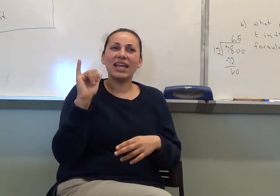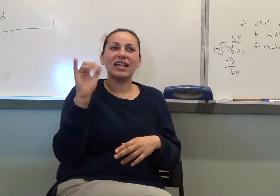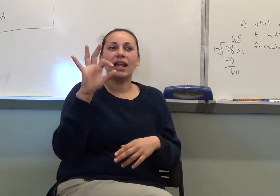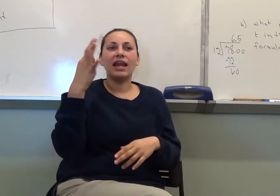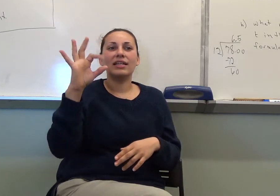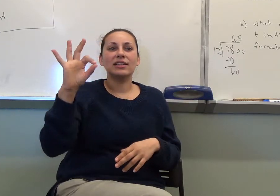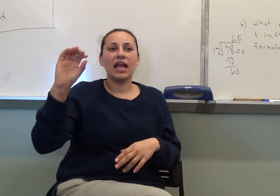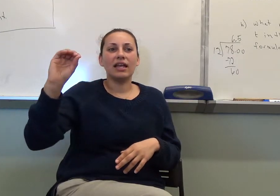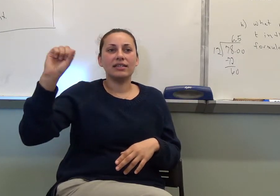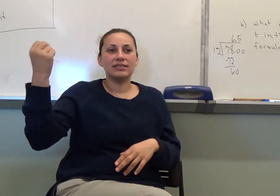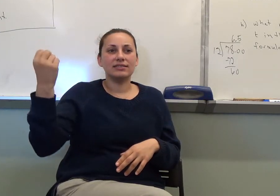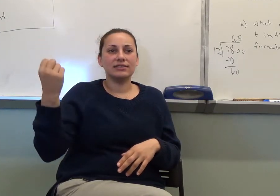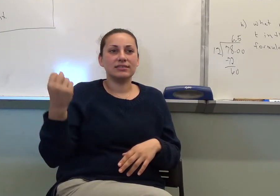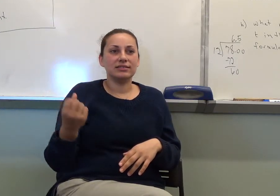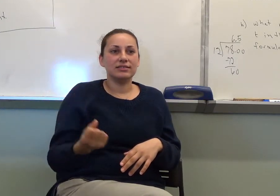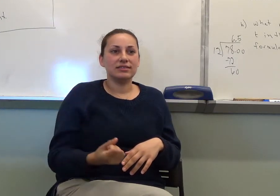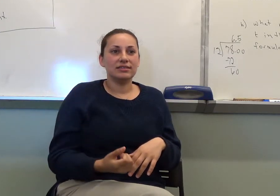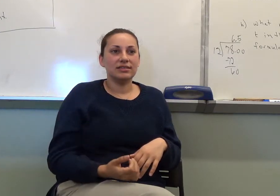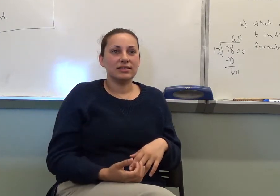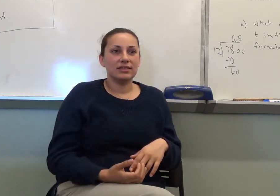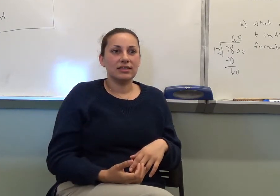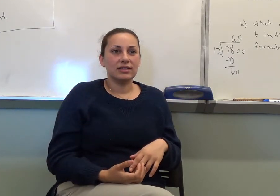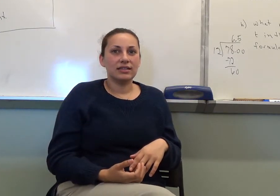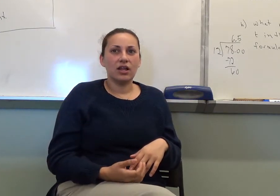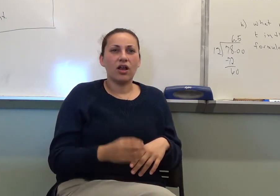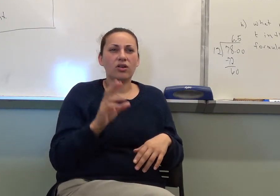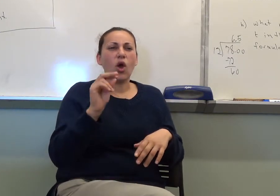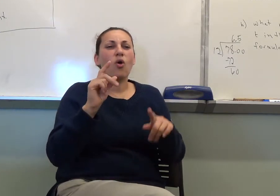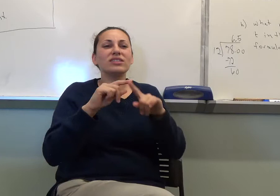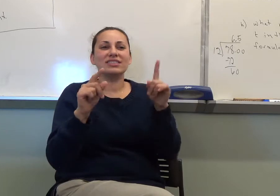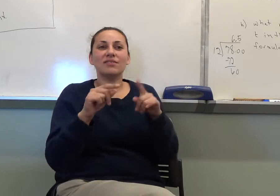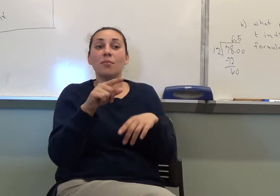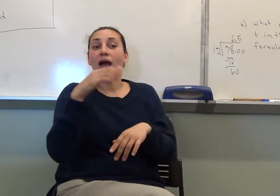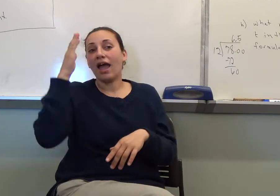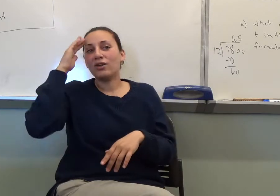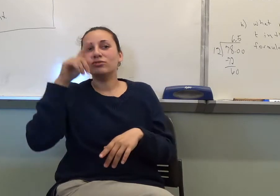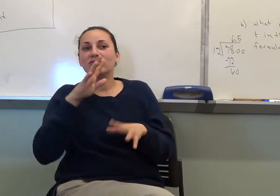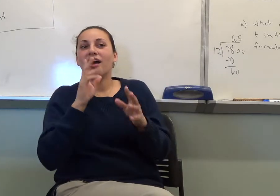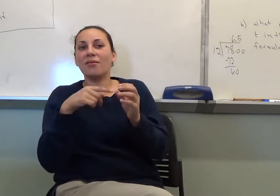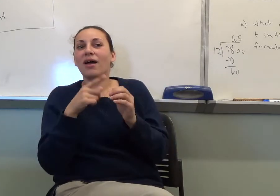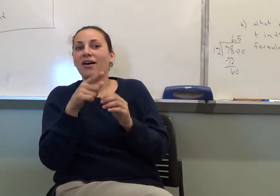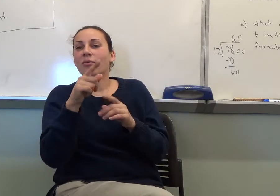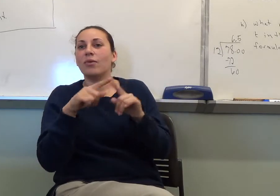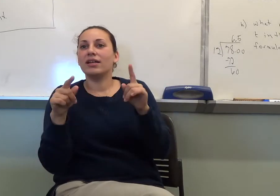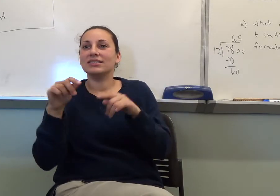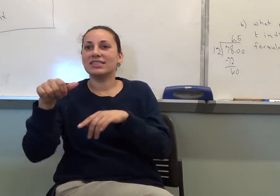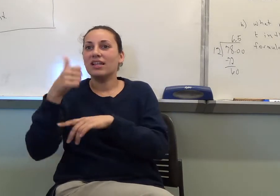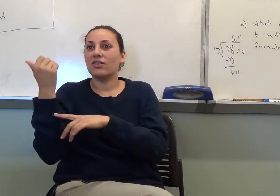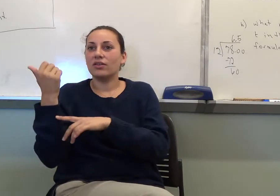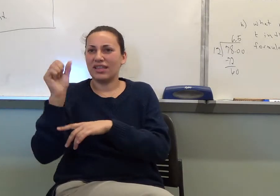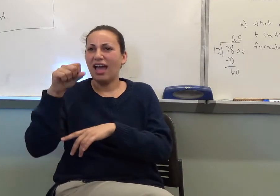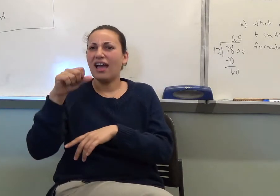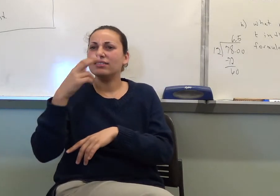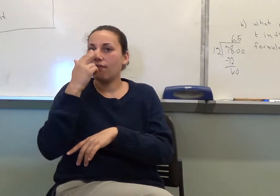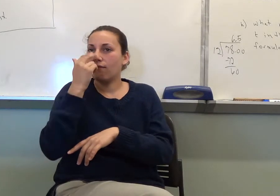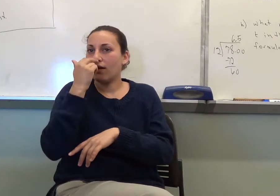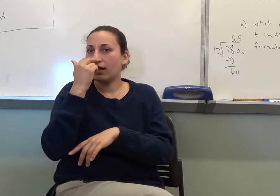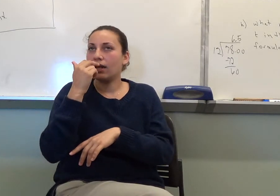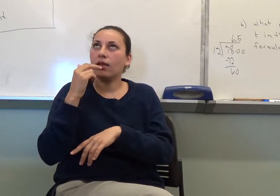Okay? So this formula, we should be able to take this and take our problem